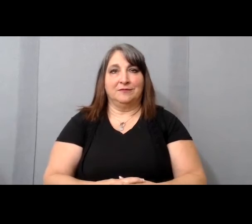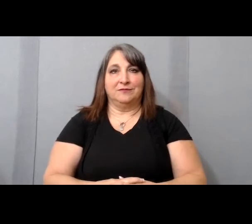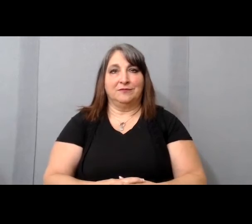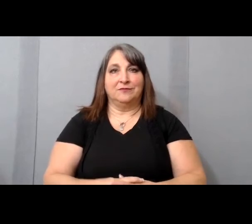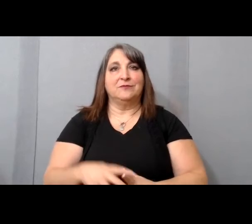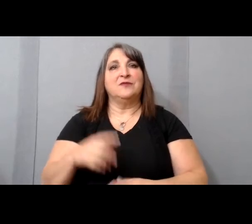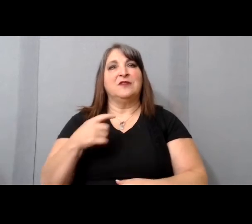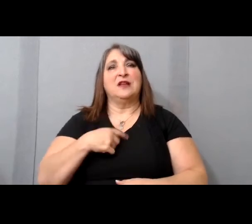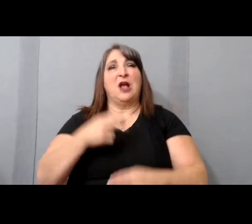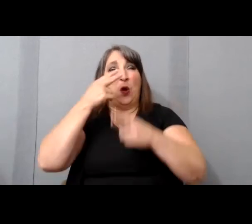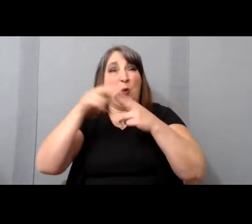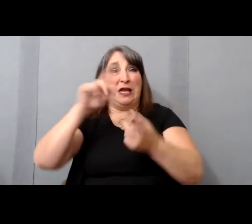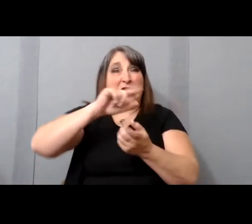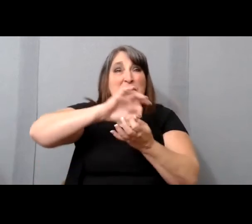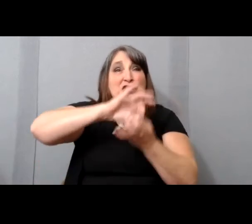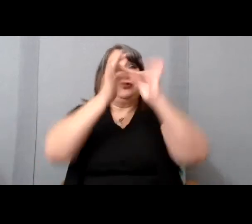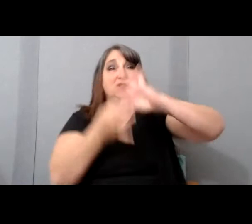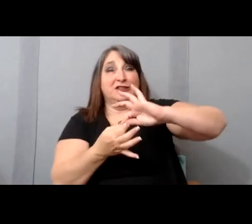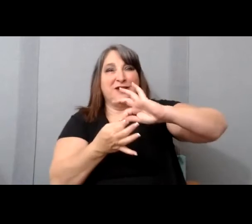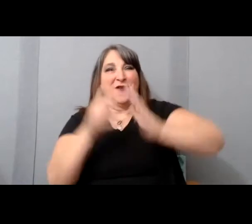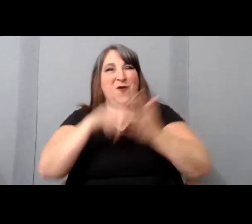Just a real quick translation of this.